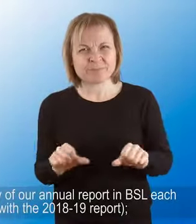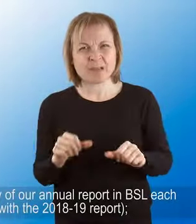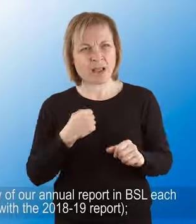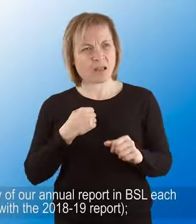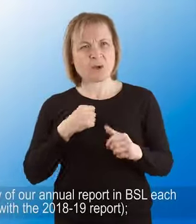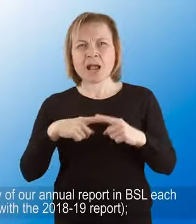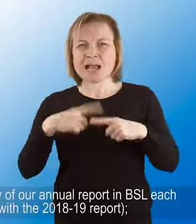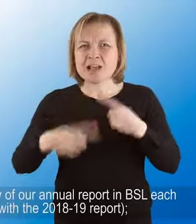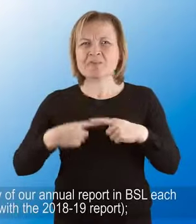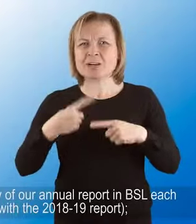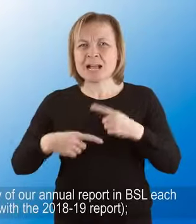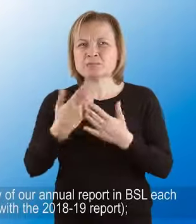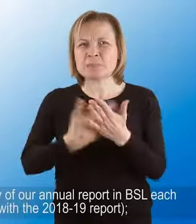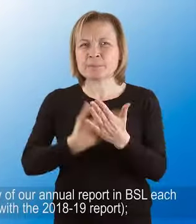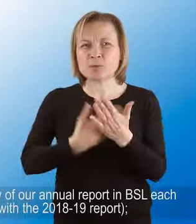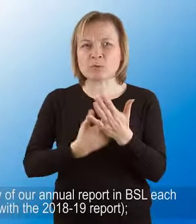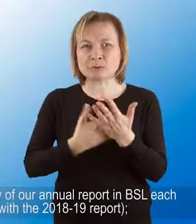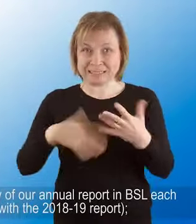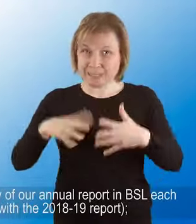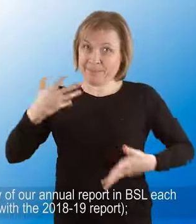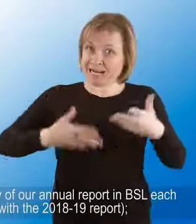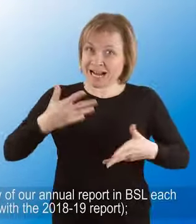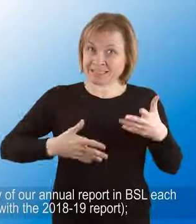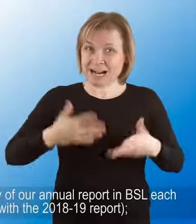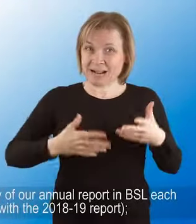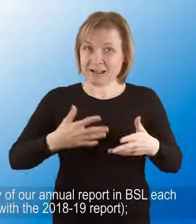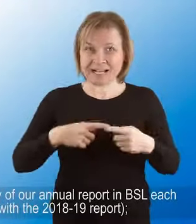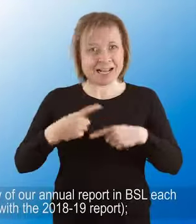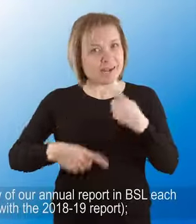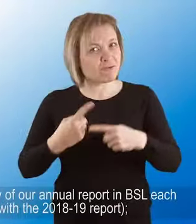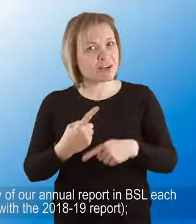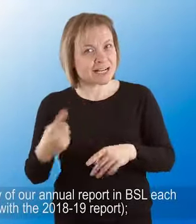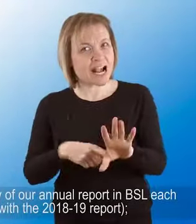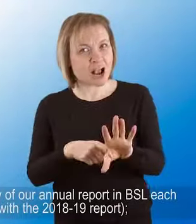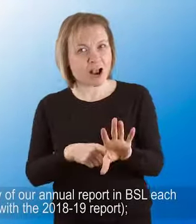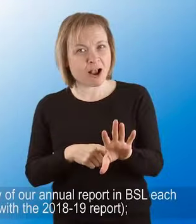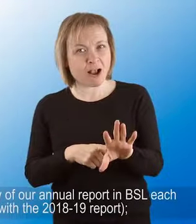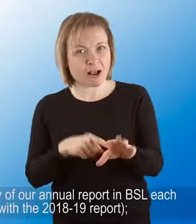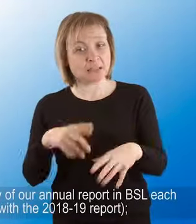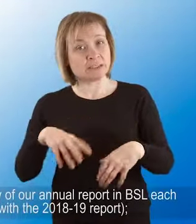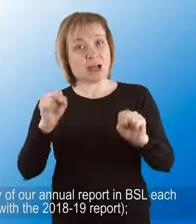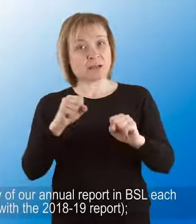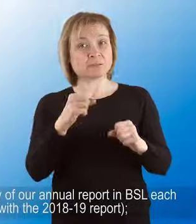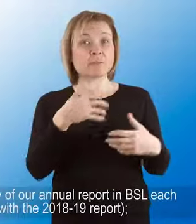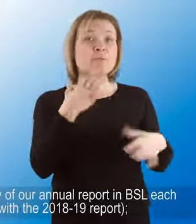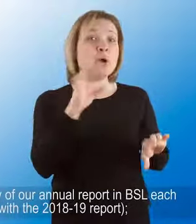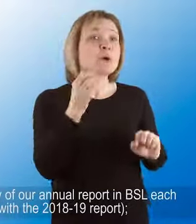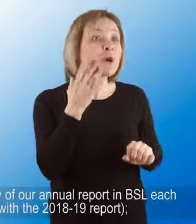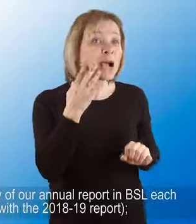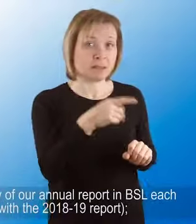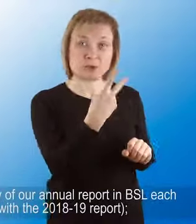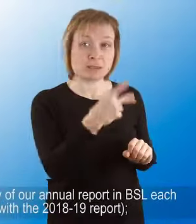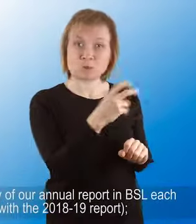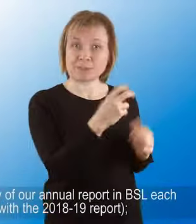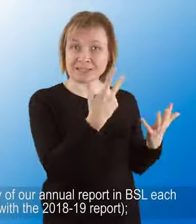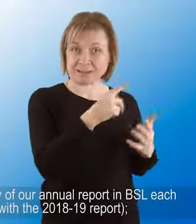Producing a summary of our annual report in BSL each year, starting with the 2018-19